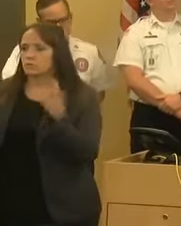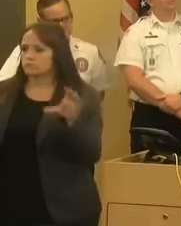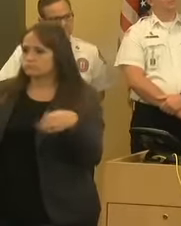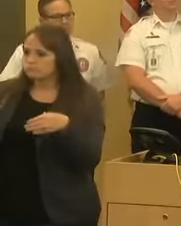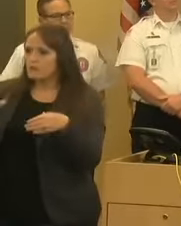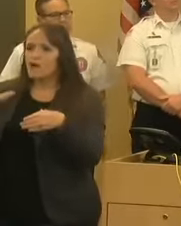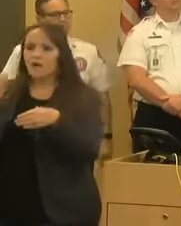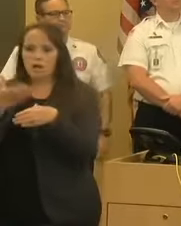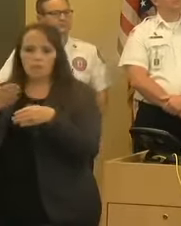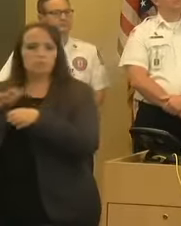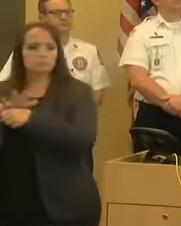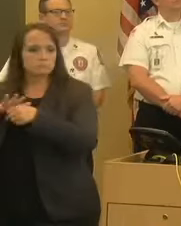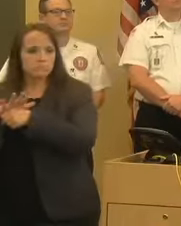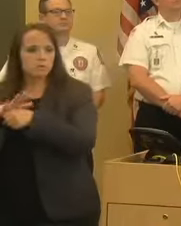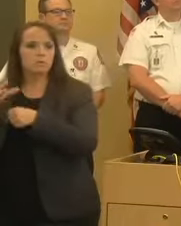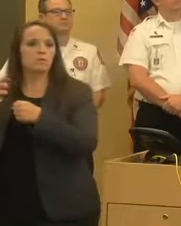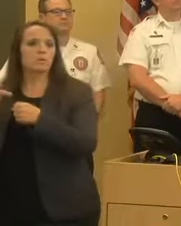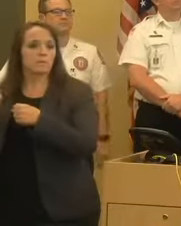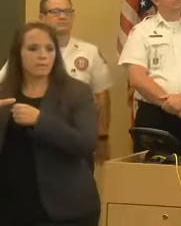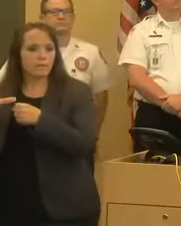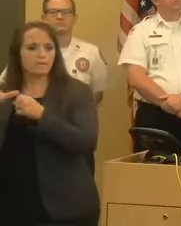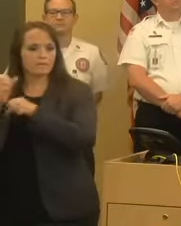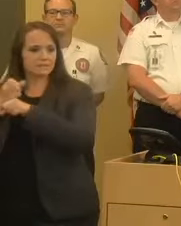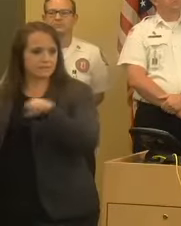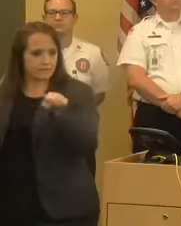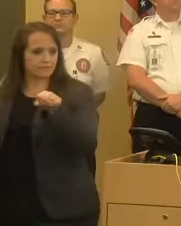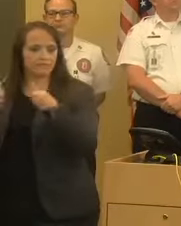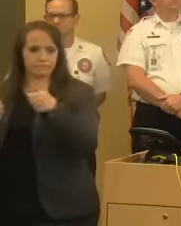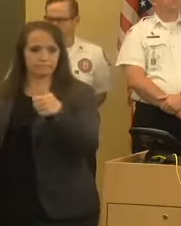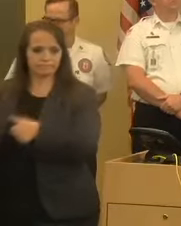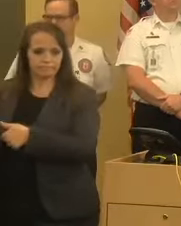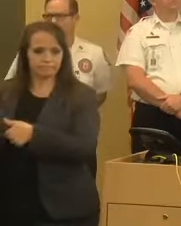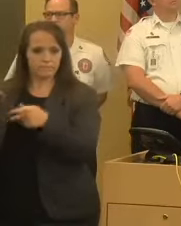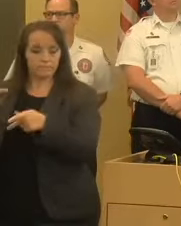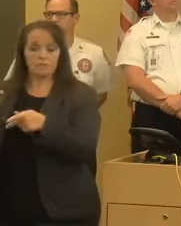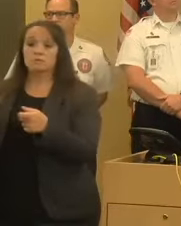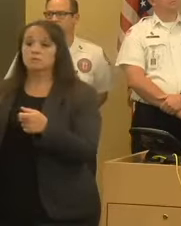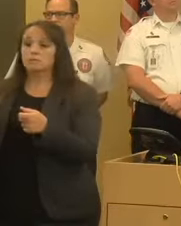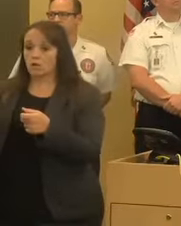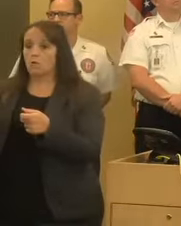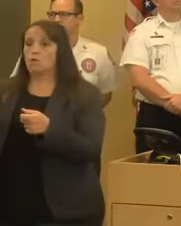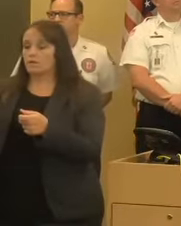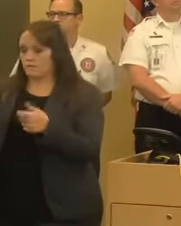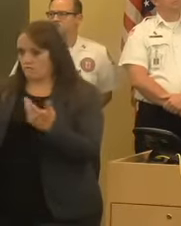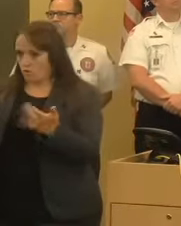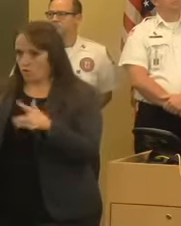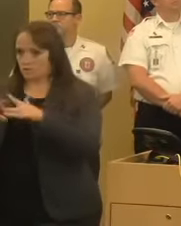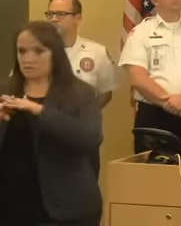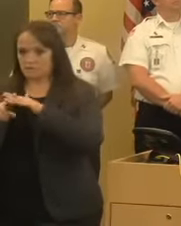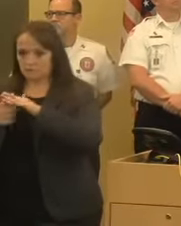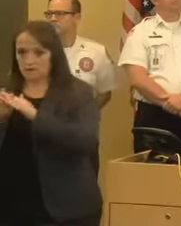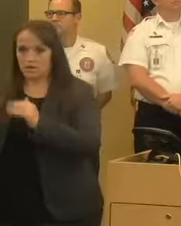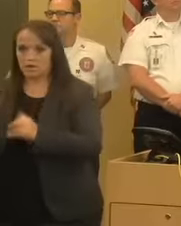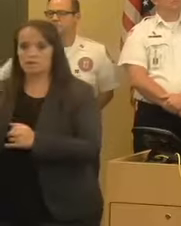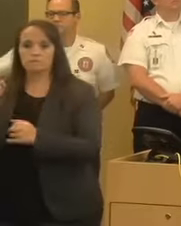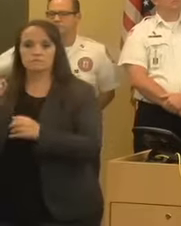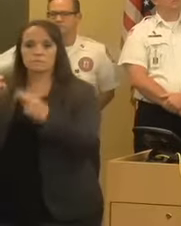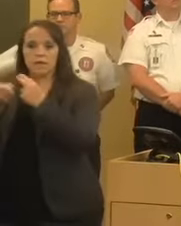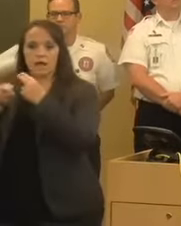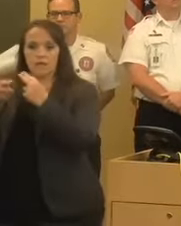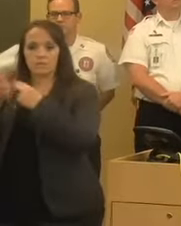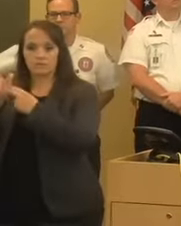our local public safety officials. First and foremost, they've started to reverse the lanes on